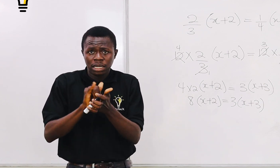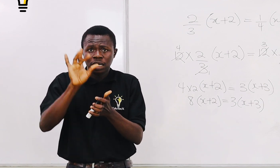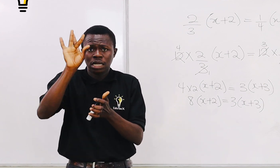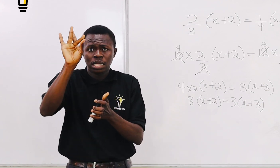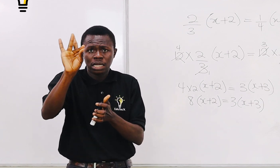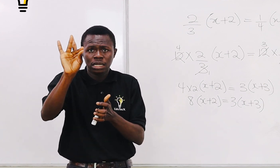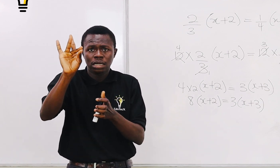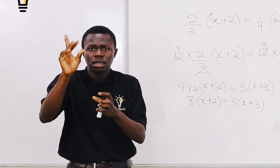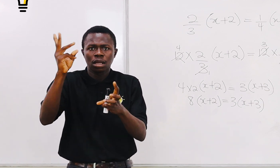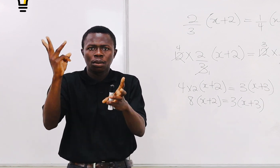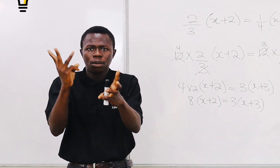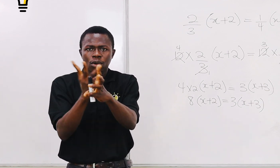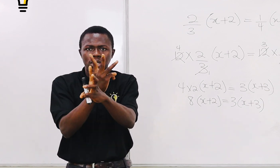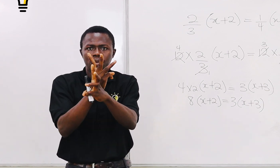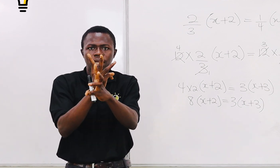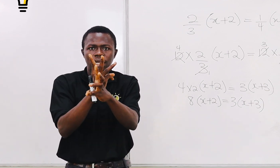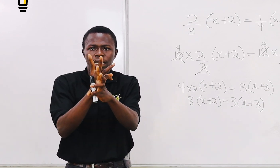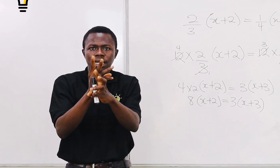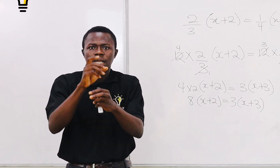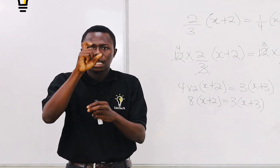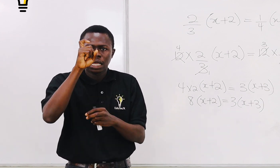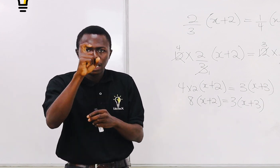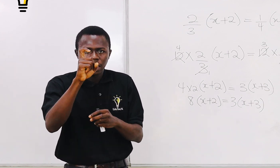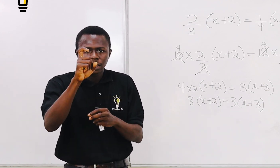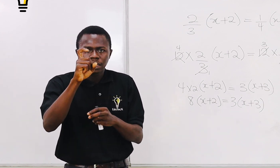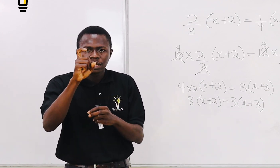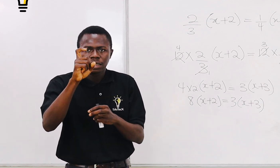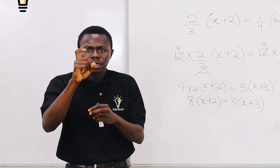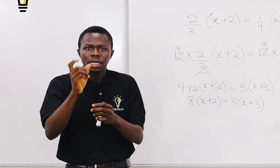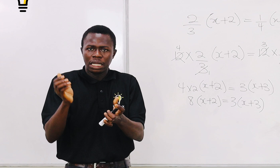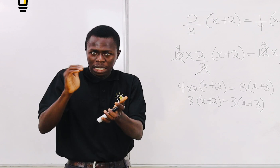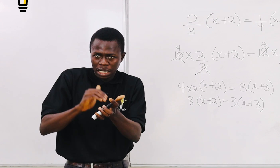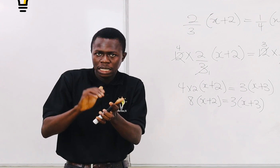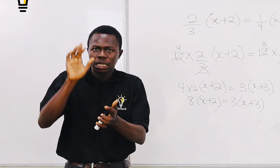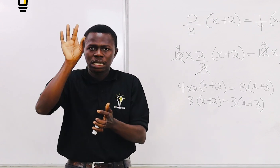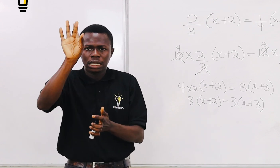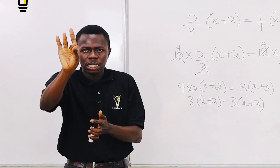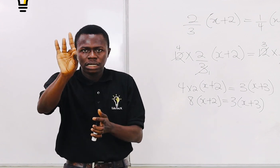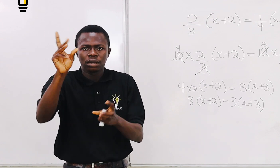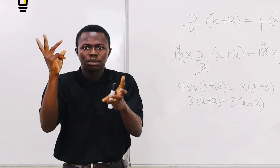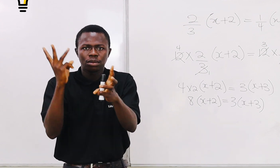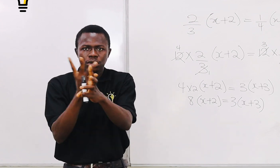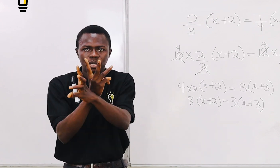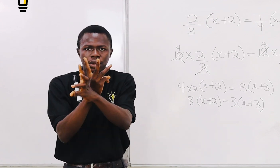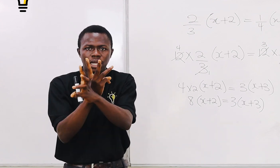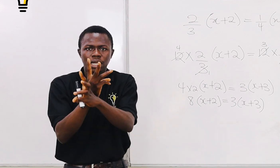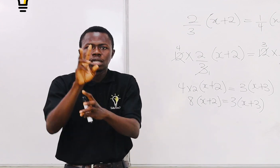So you know that 8 will multiply x and again multiply